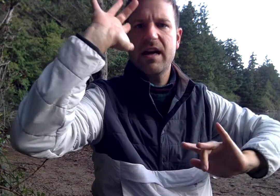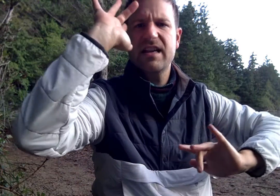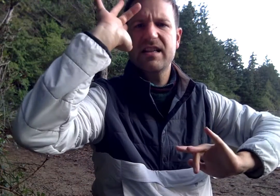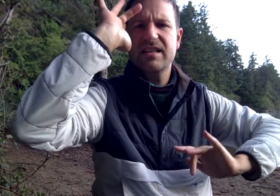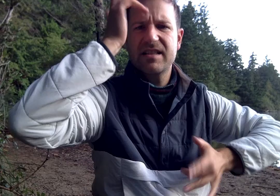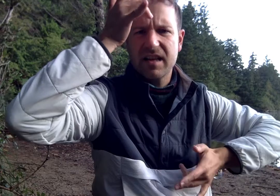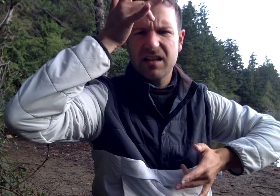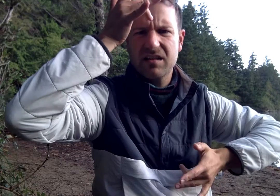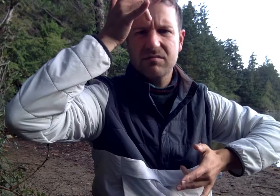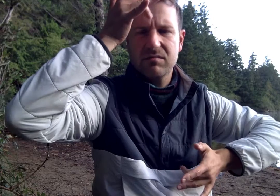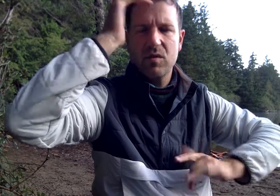sick.